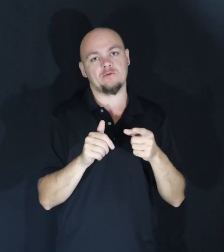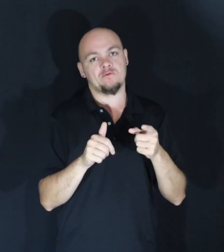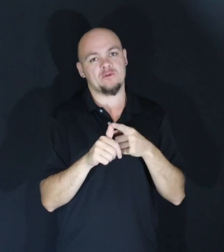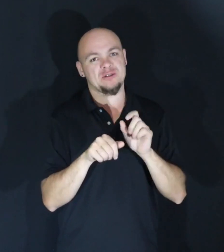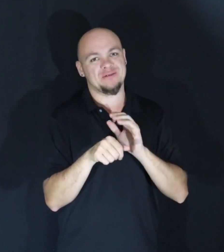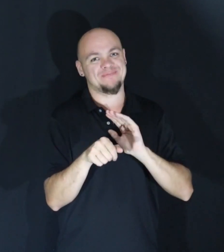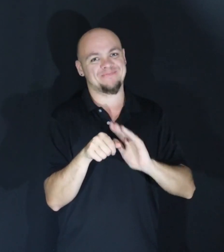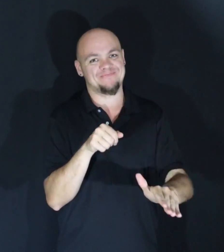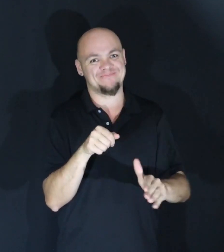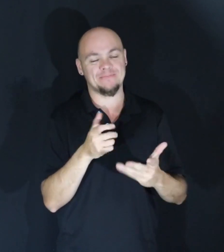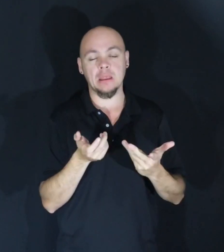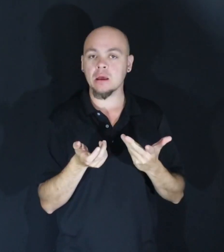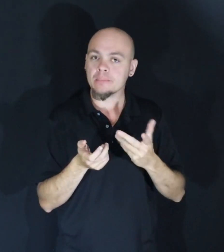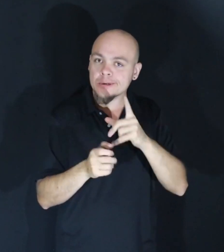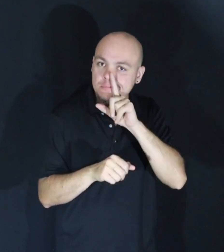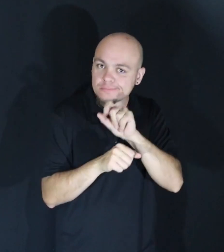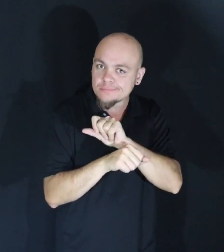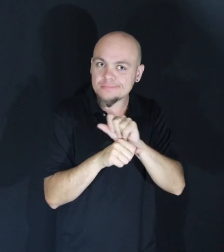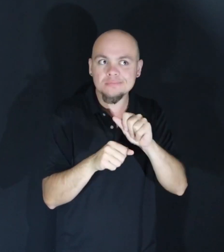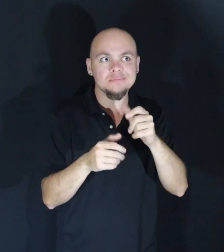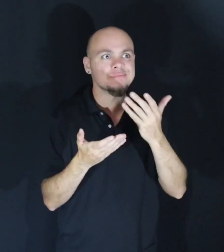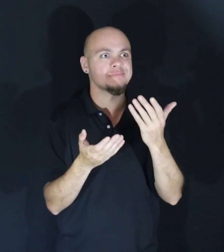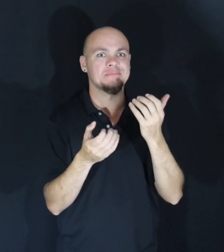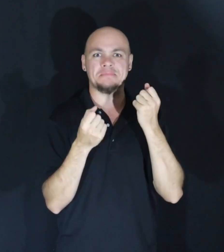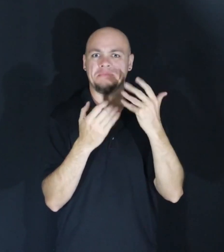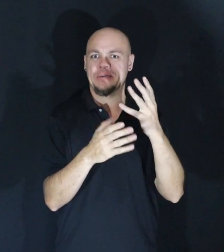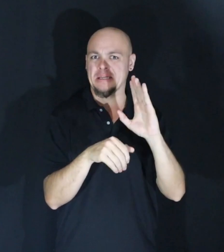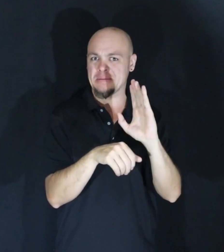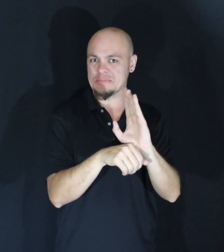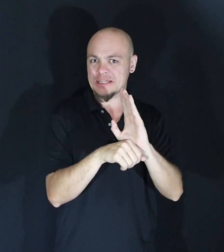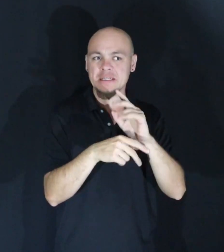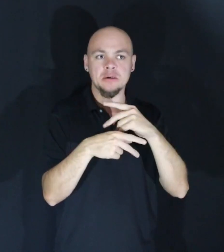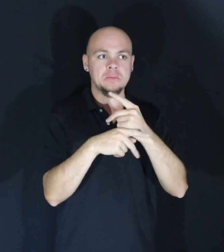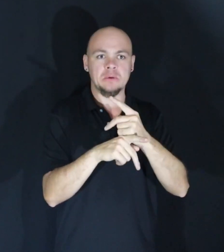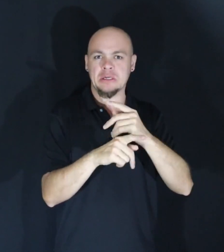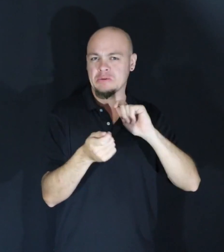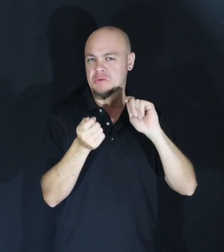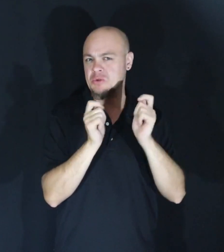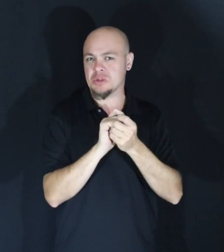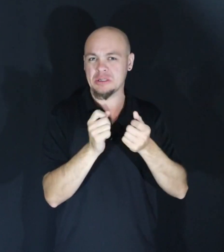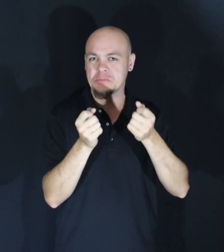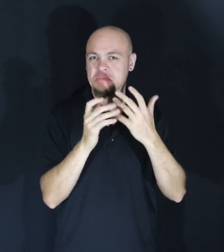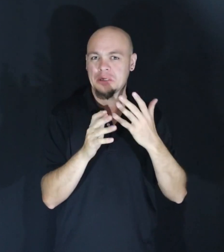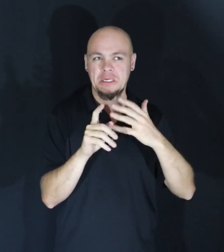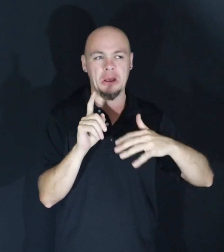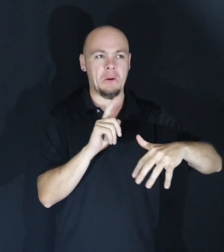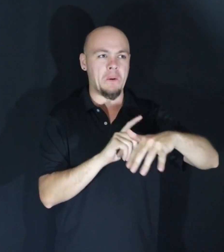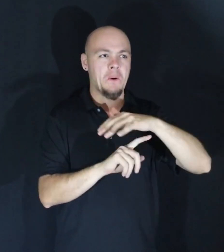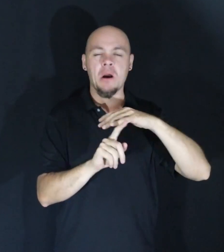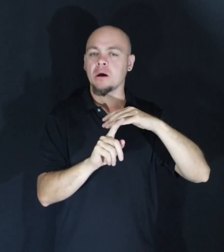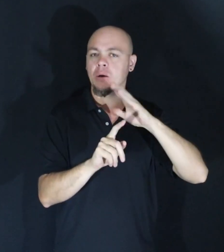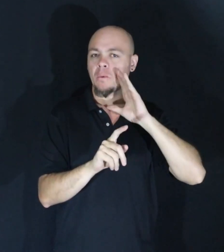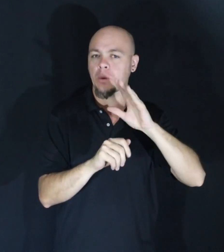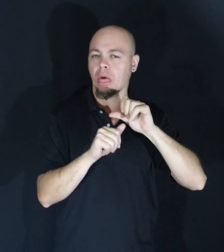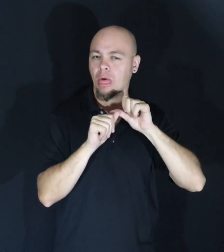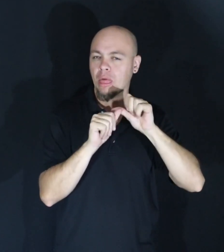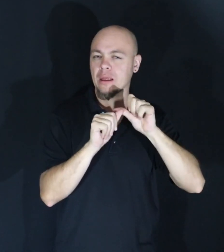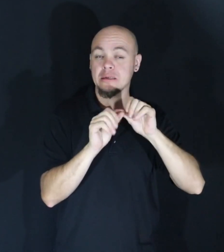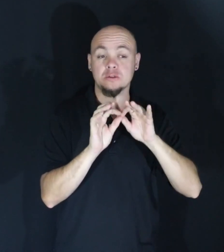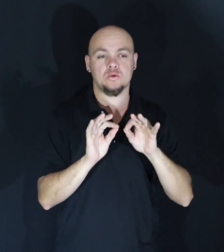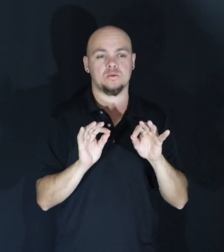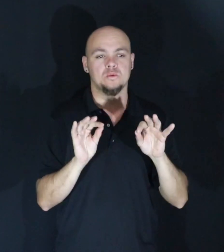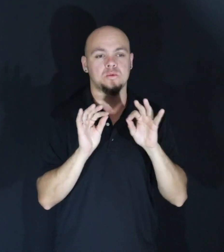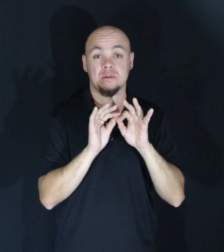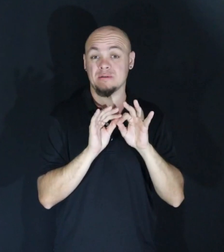the reality is, we've already changed so many businesses and products around you, and we will continue to do so, and it's critical, especially with